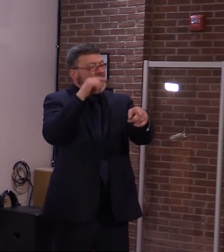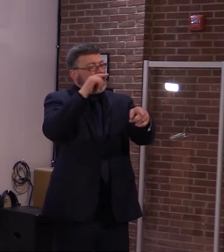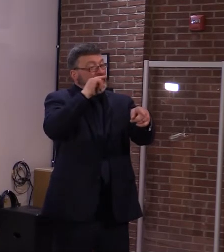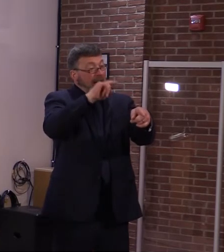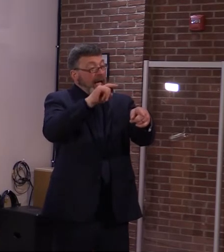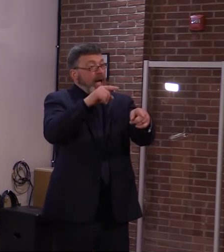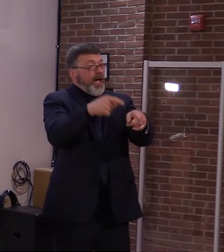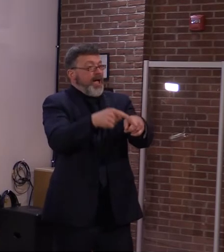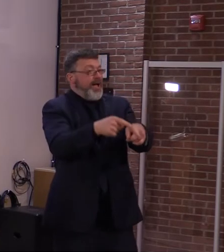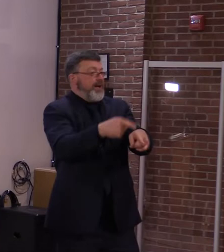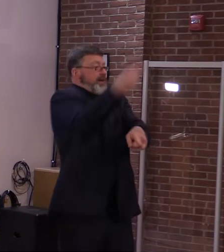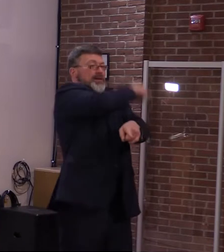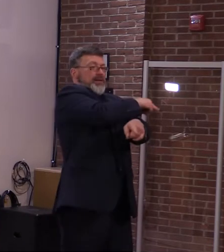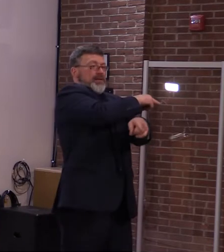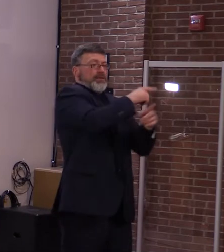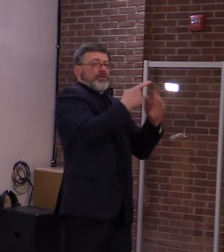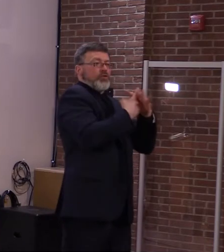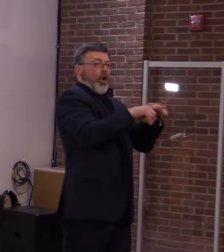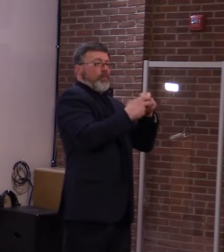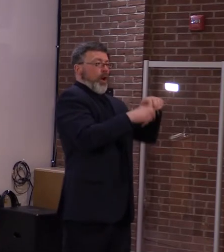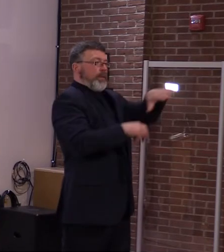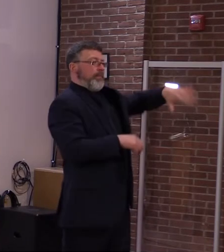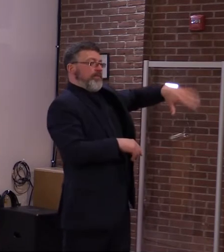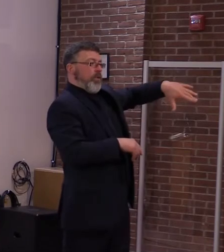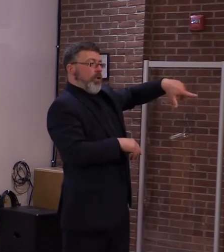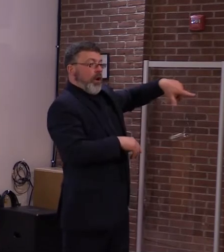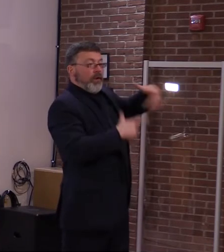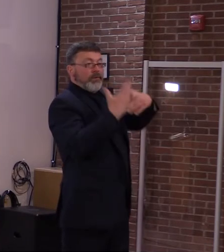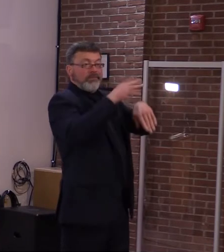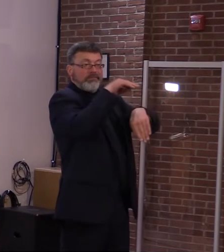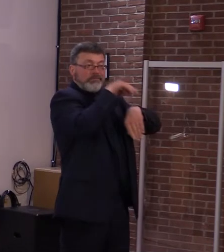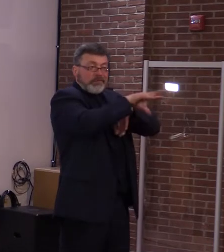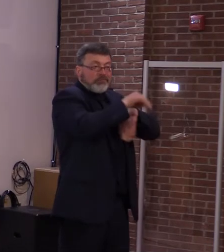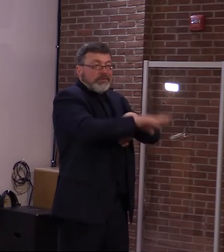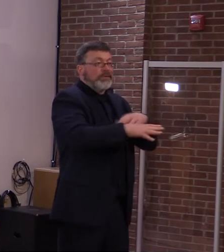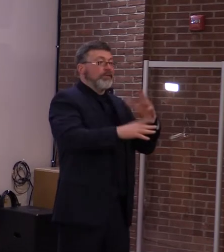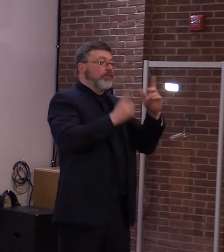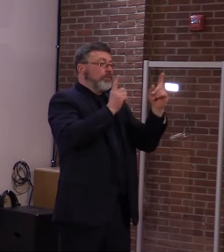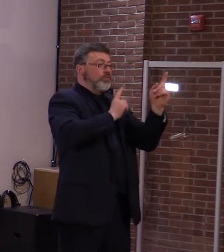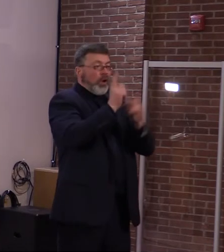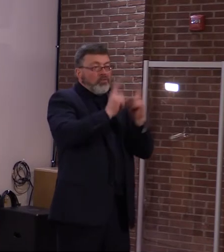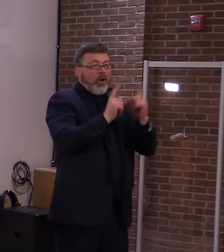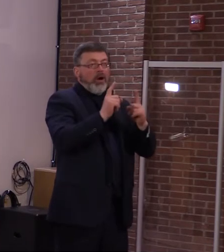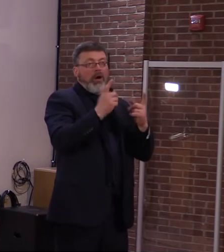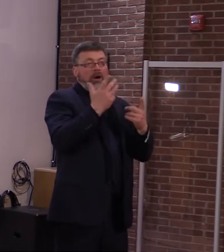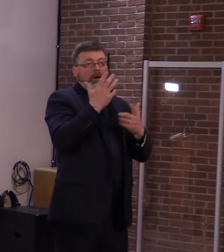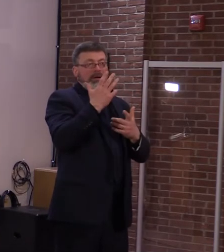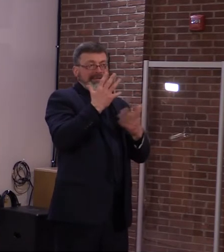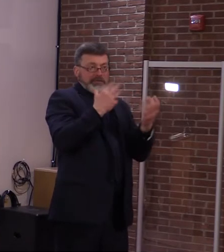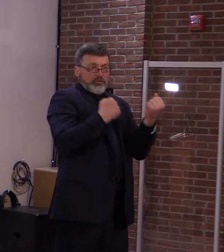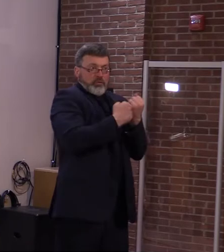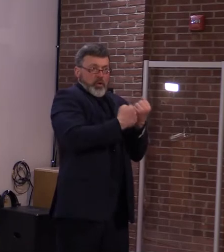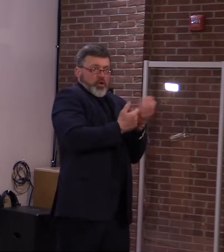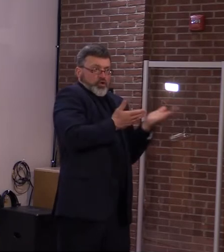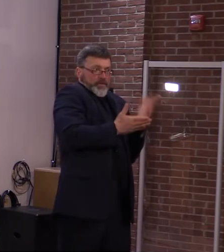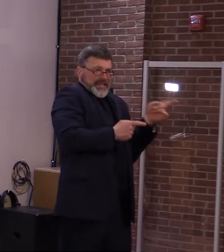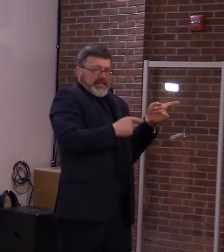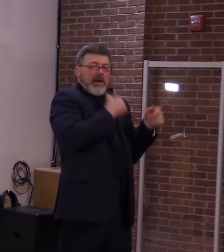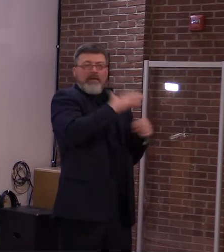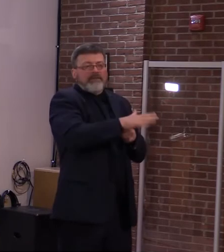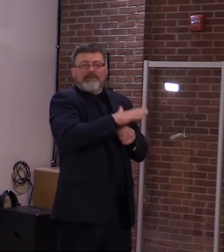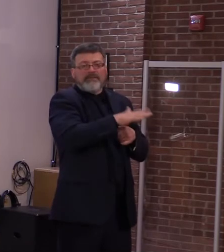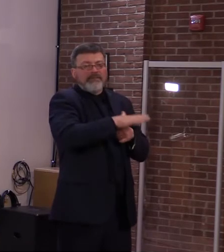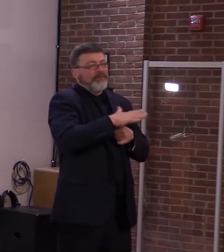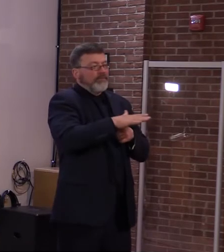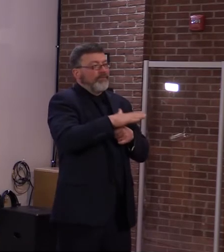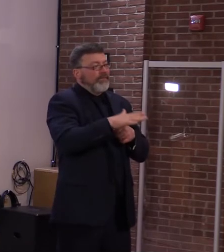And then I just had a quick question as well from a viewer that I believe should